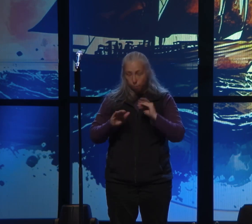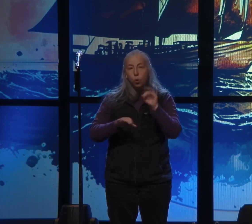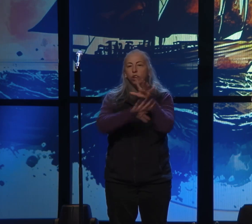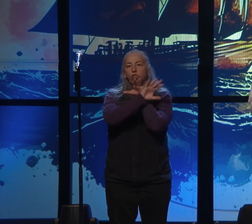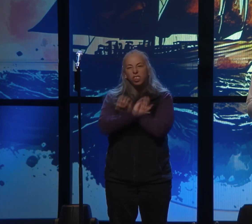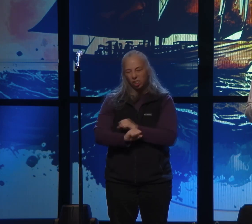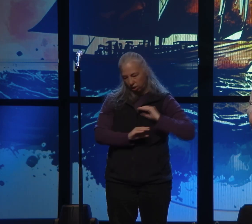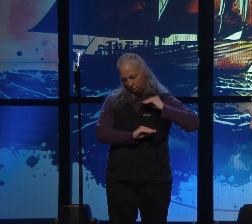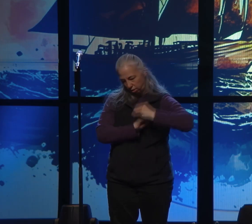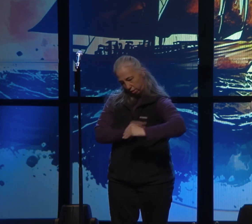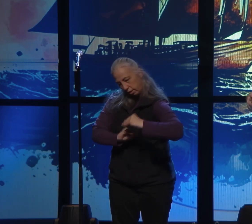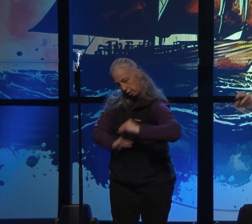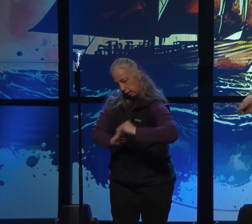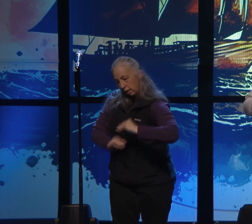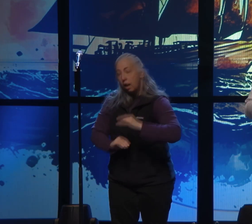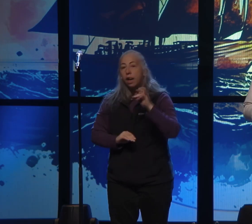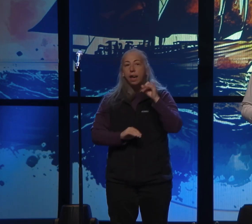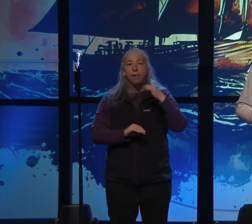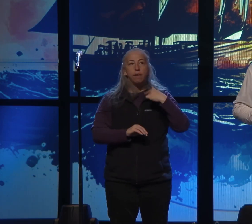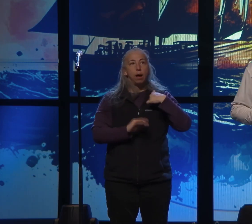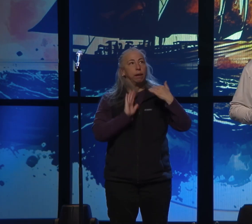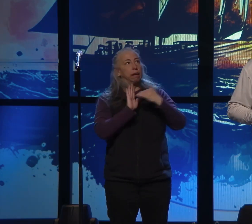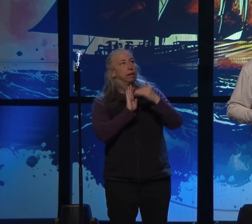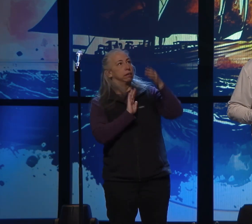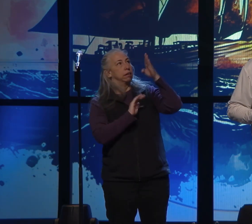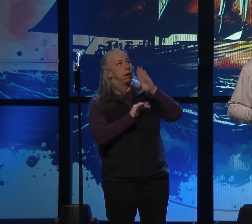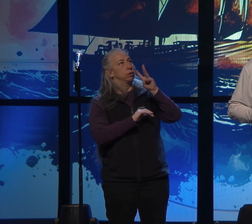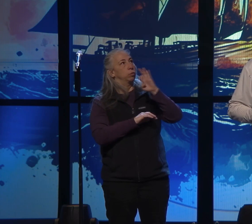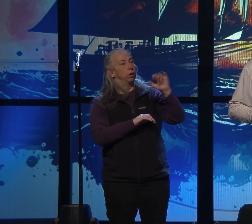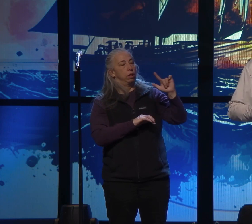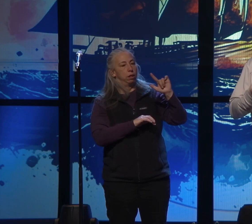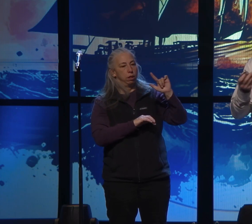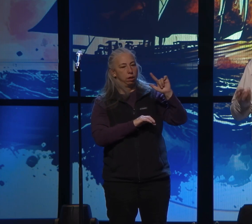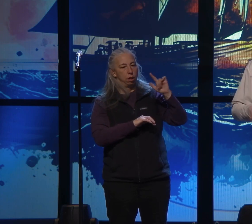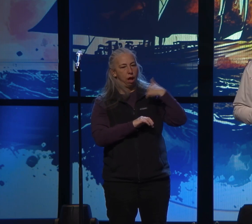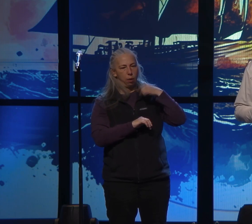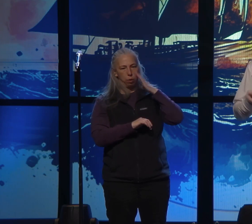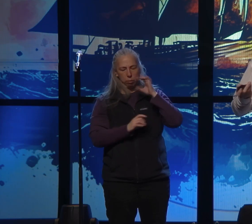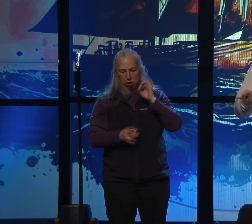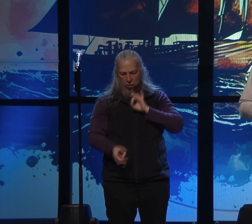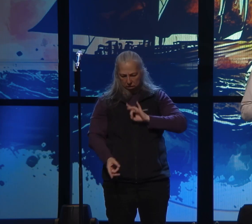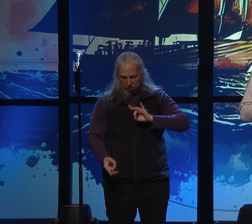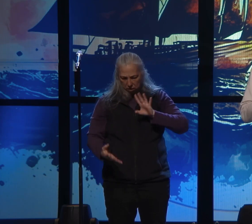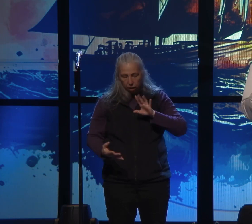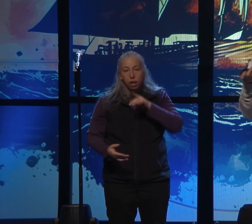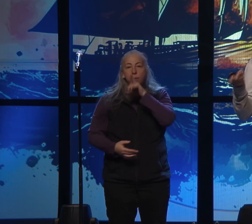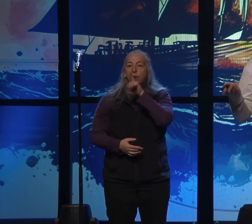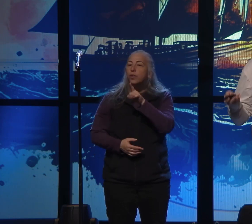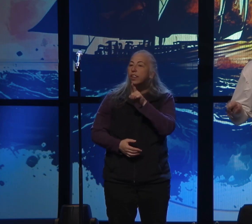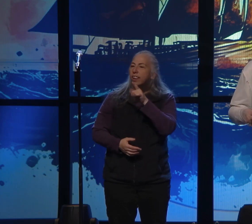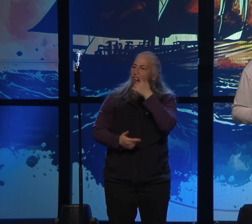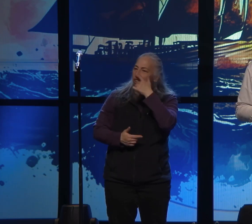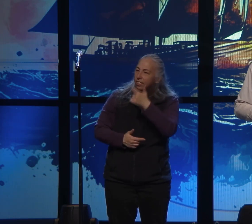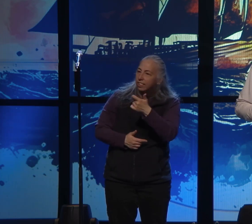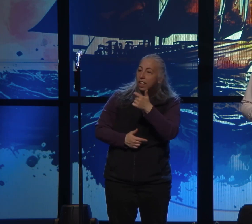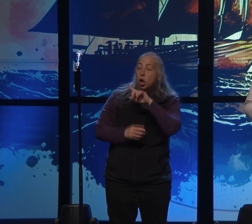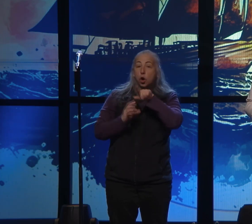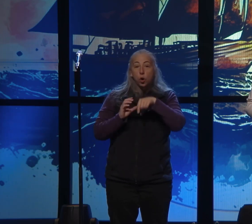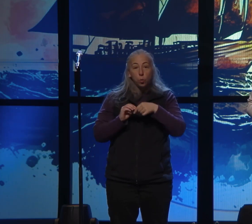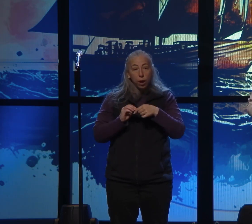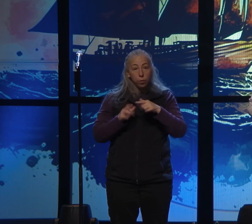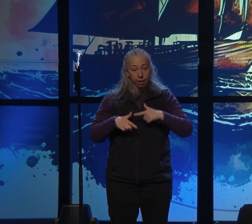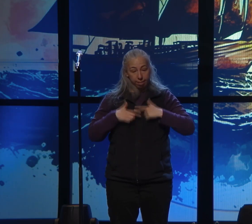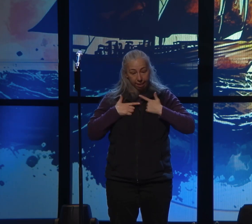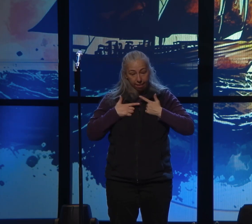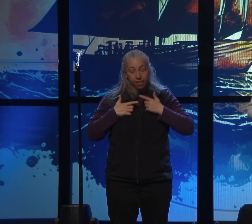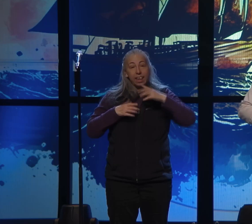like, if I get out of God's will for my life, life will be miserable. But interestingly enough, when we're like living in God's will, oftentimes it's